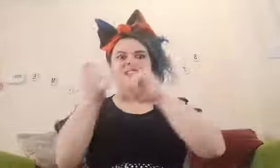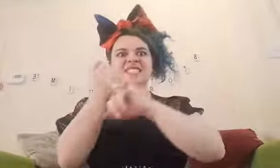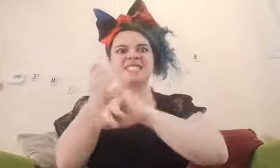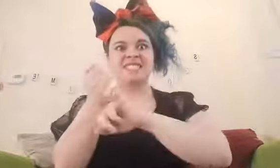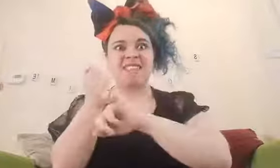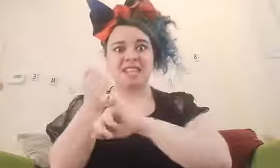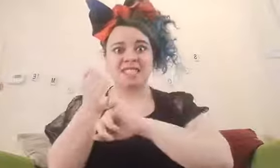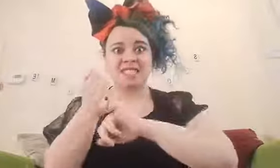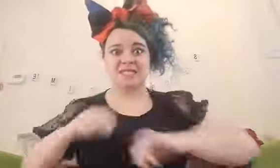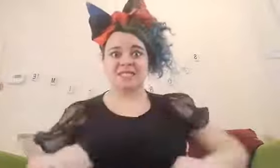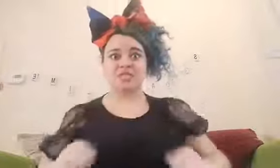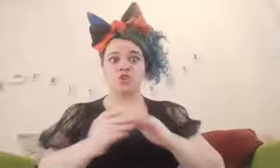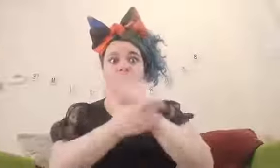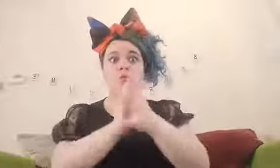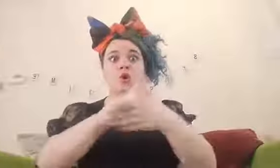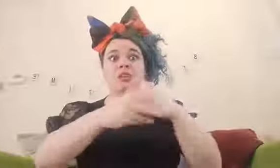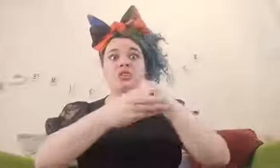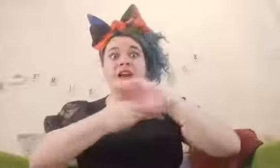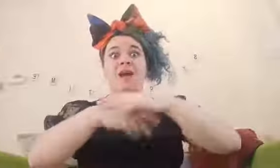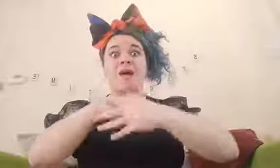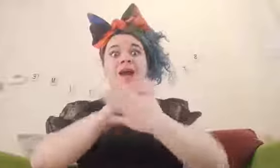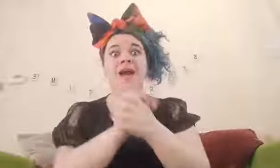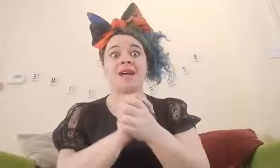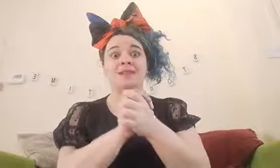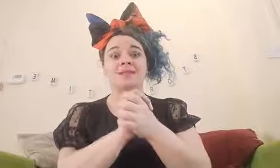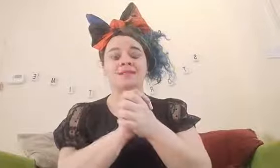20 seconds to wash our hands.